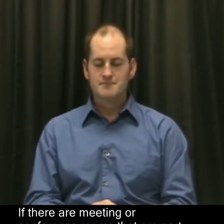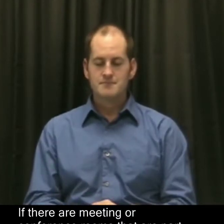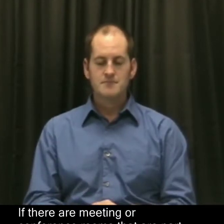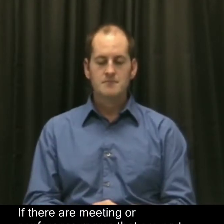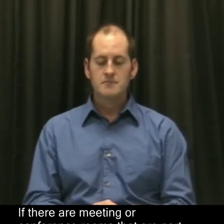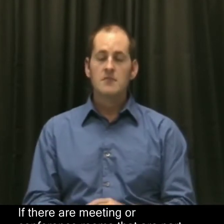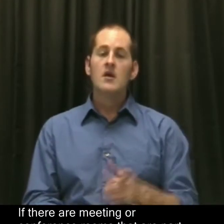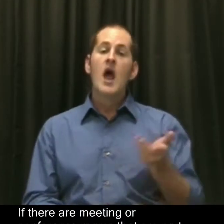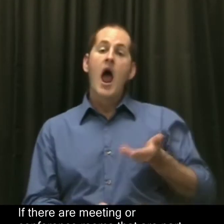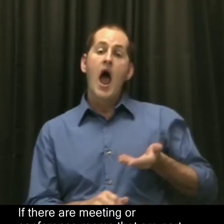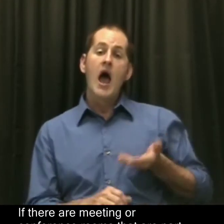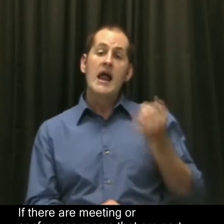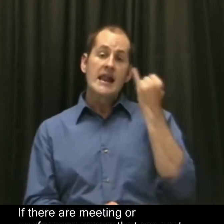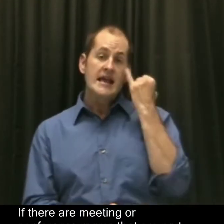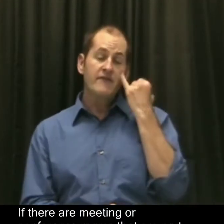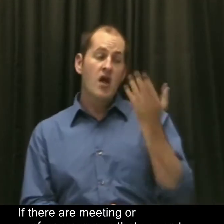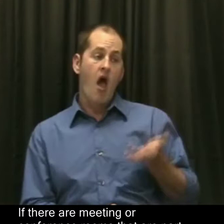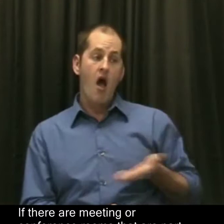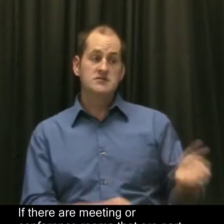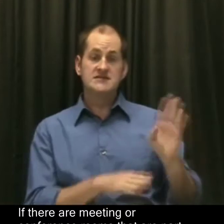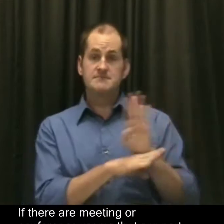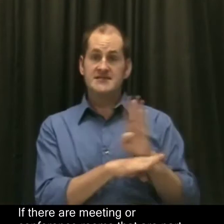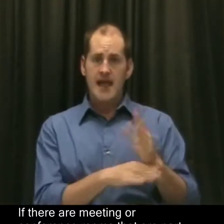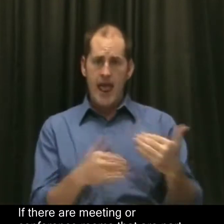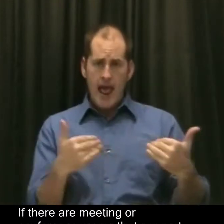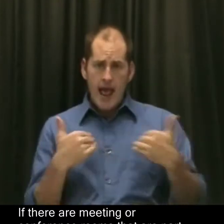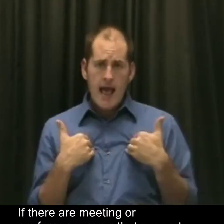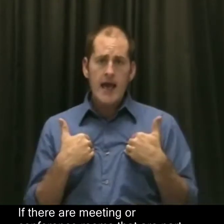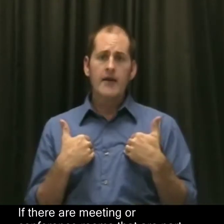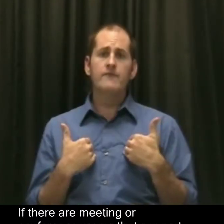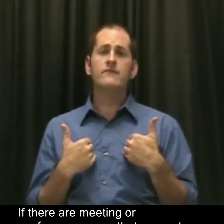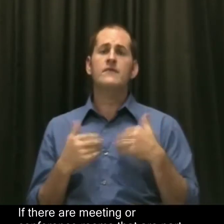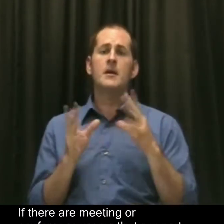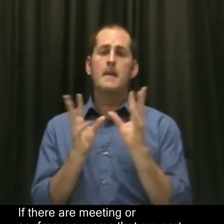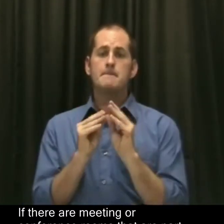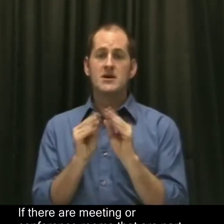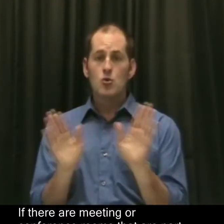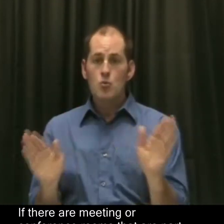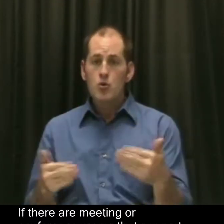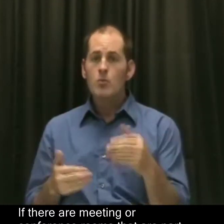If there are meeting or conference rooms that are part of the hospitality business,